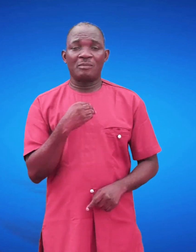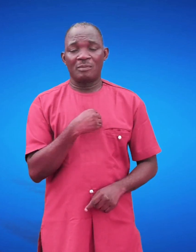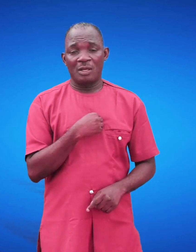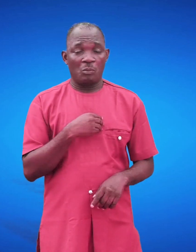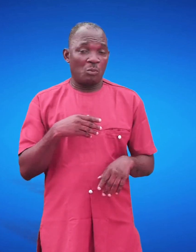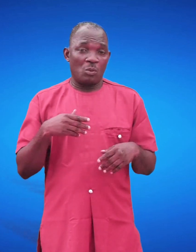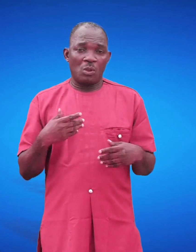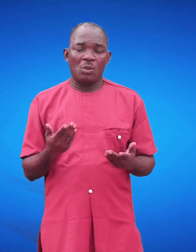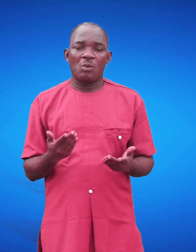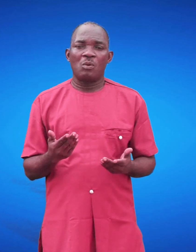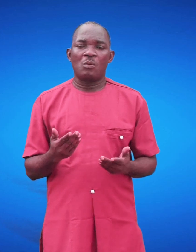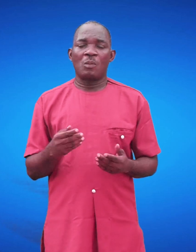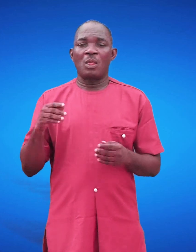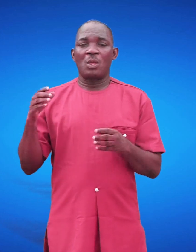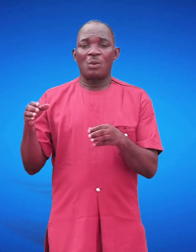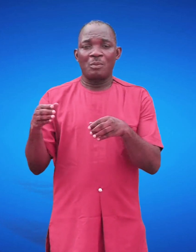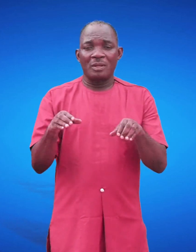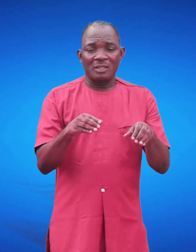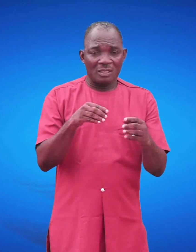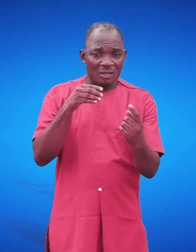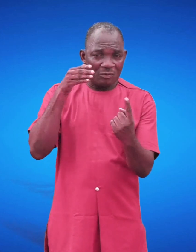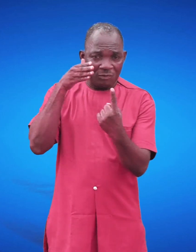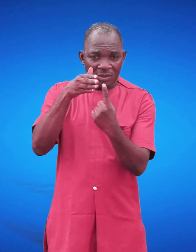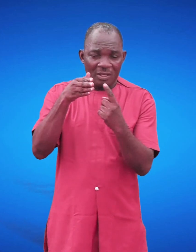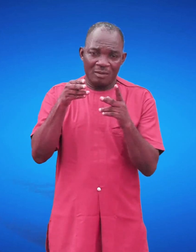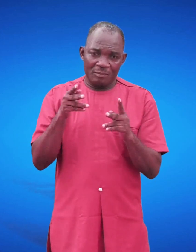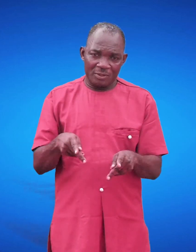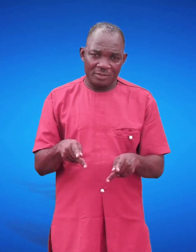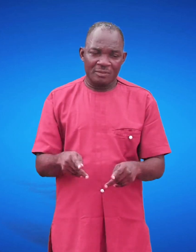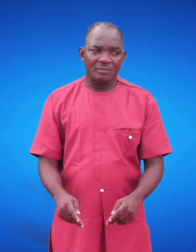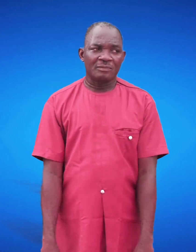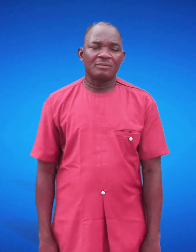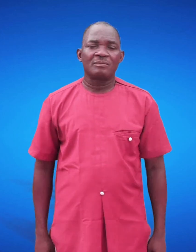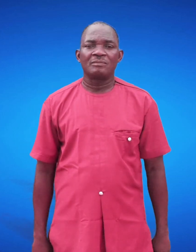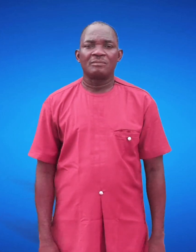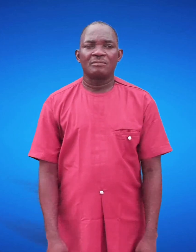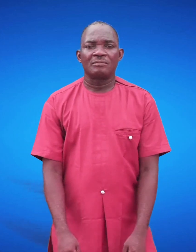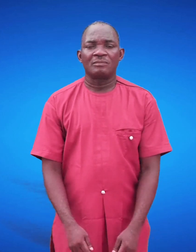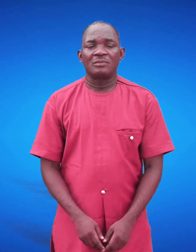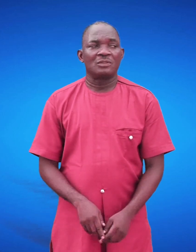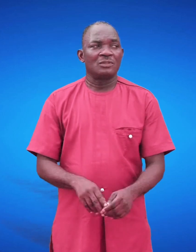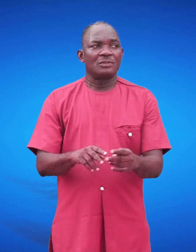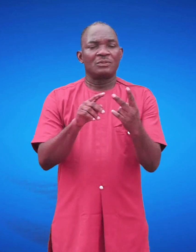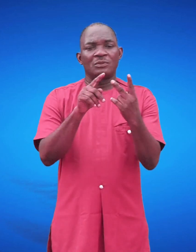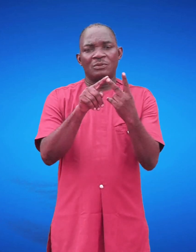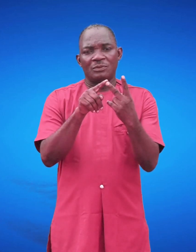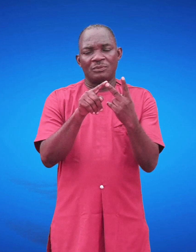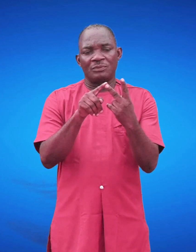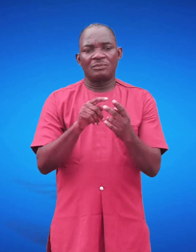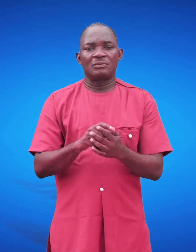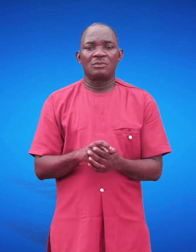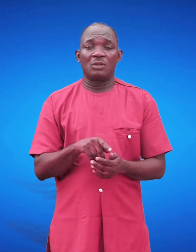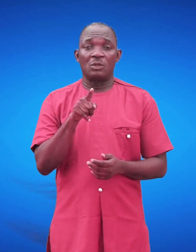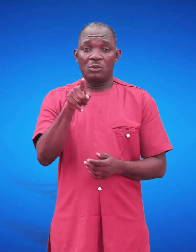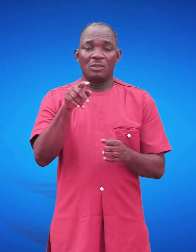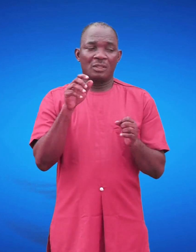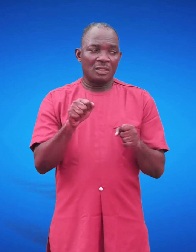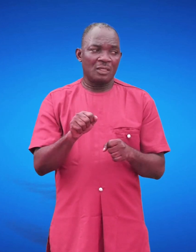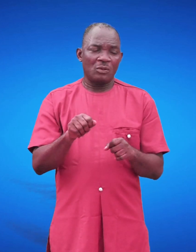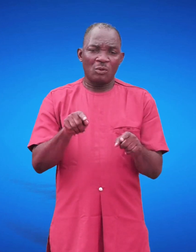or community focal person. 2. You can also talk